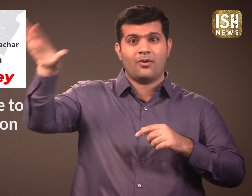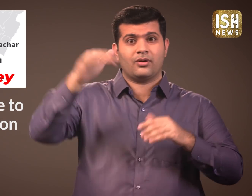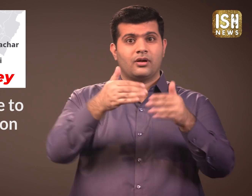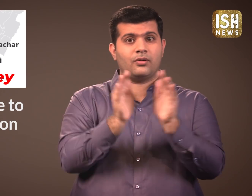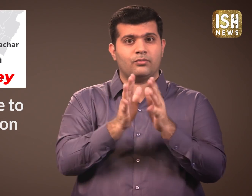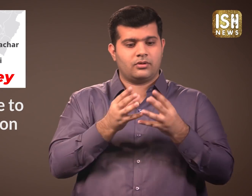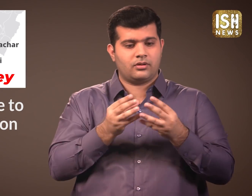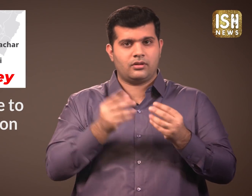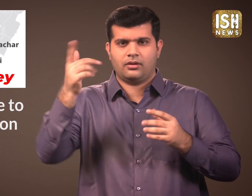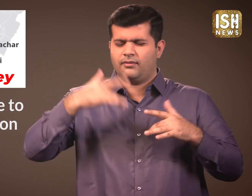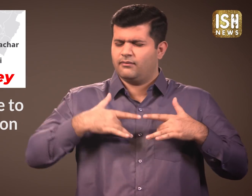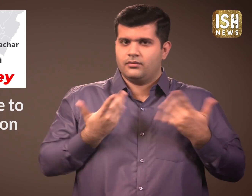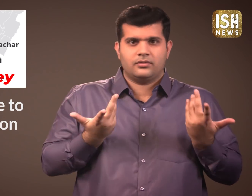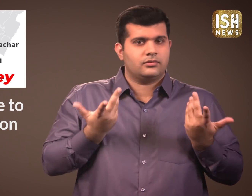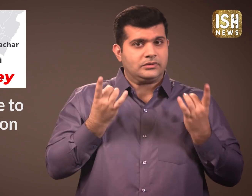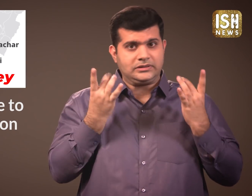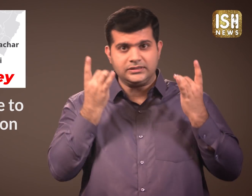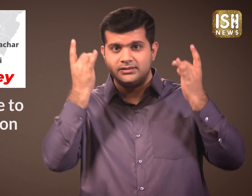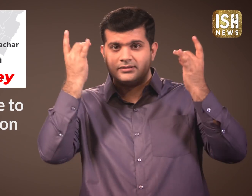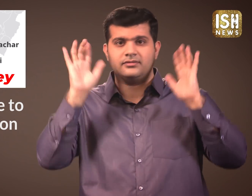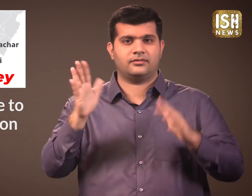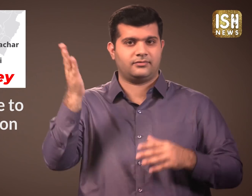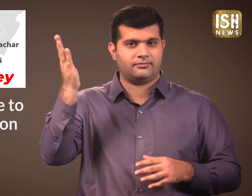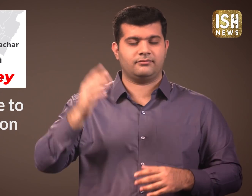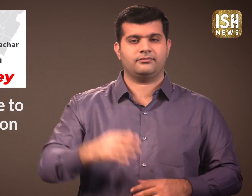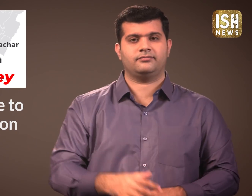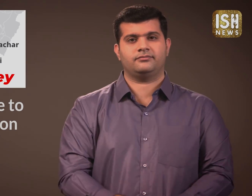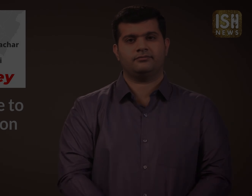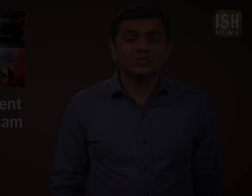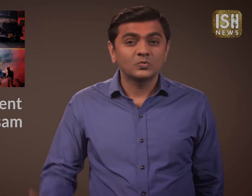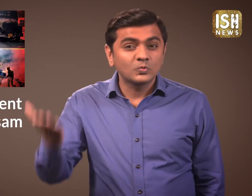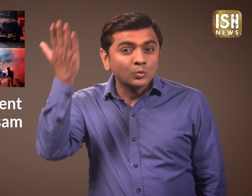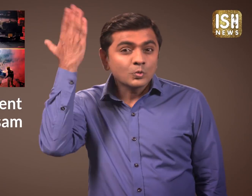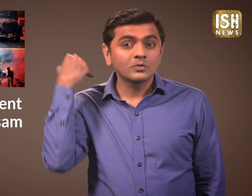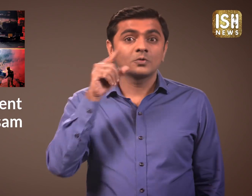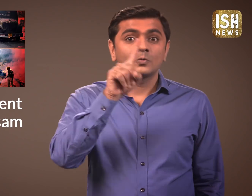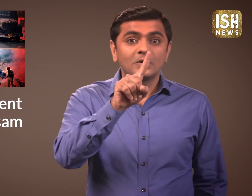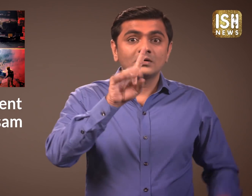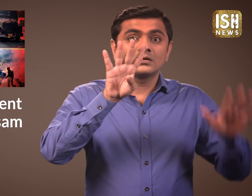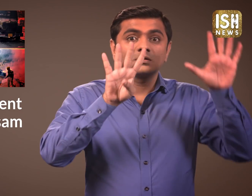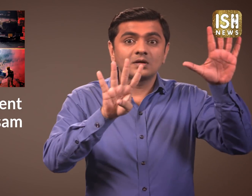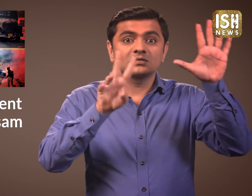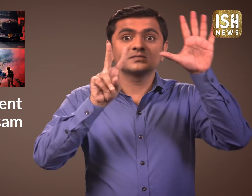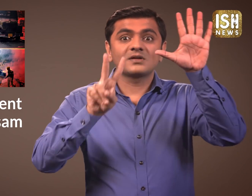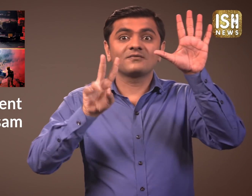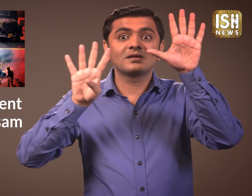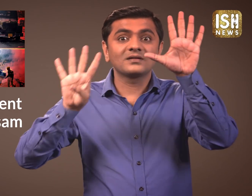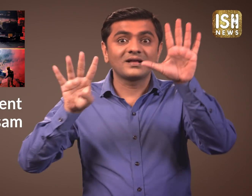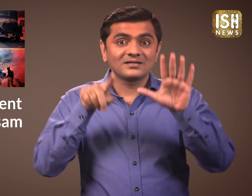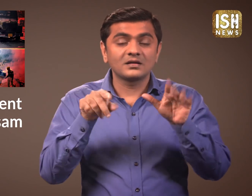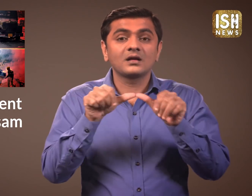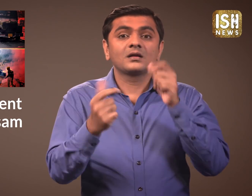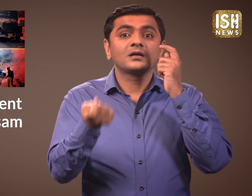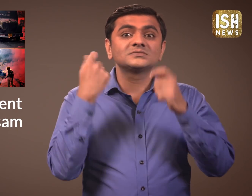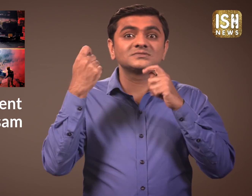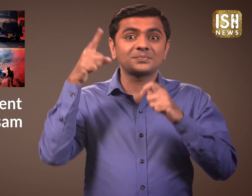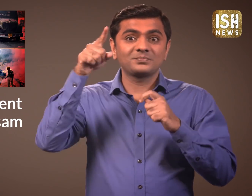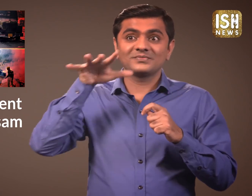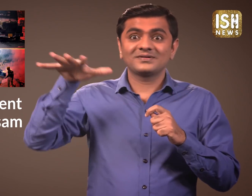Since their own community is diluting, this is why they are angry. During the 1979 Lok Sabha elections, people noticed